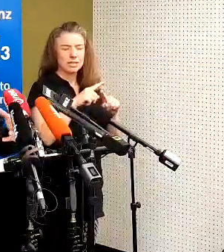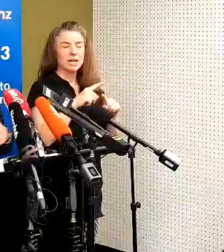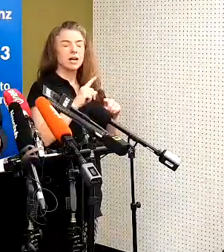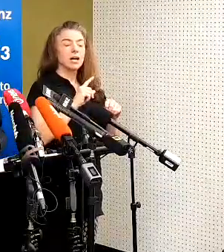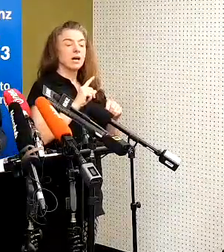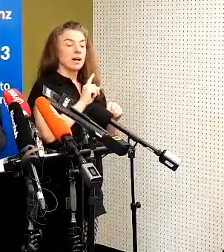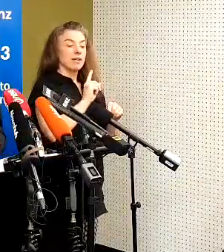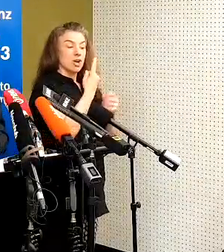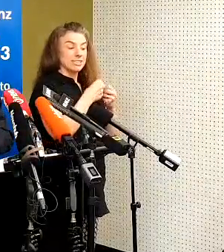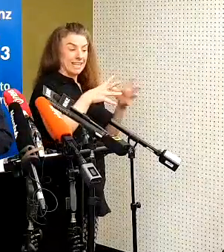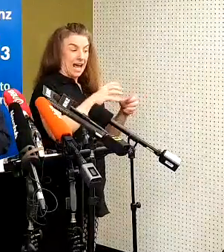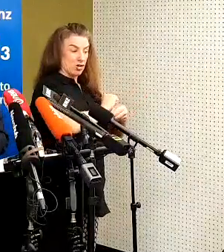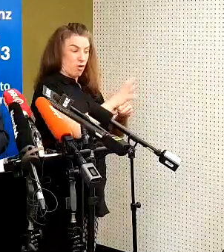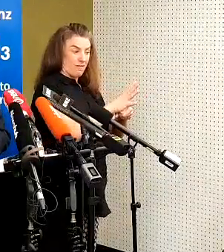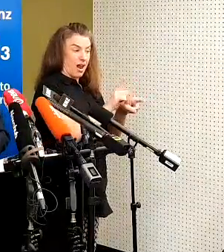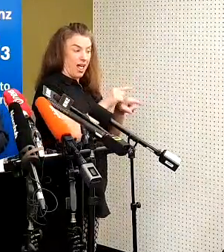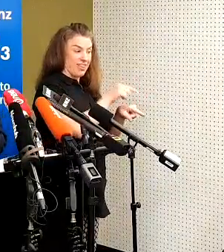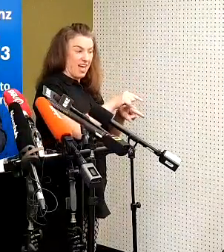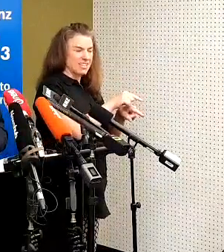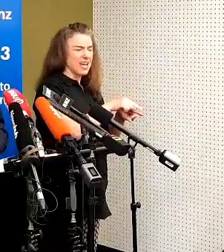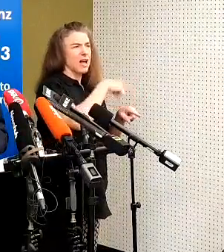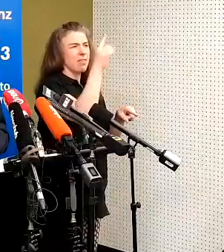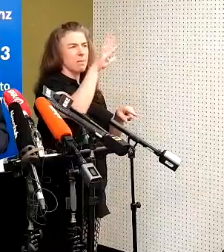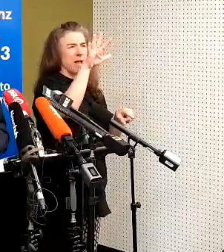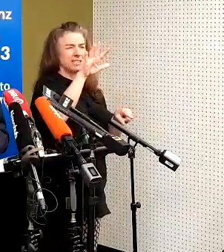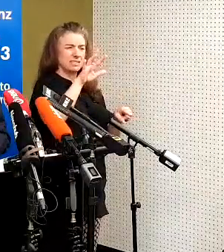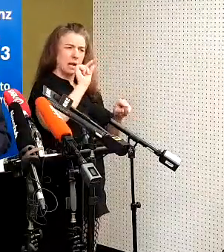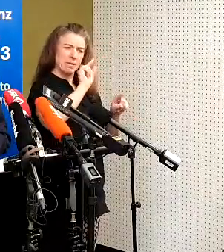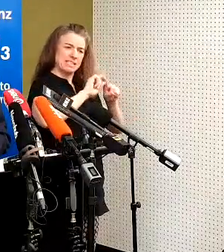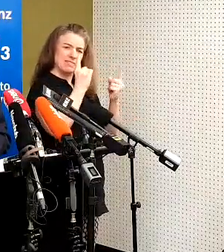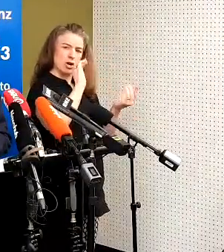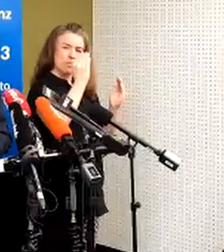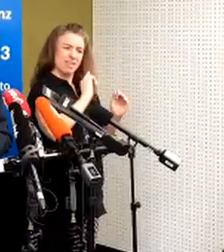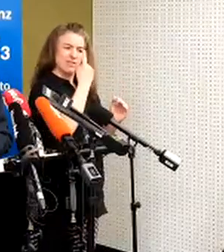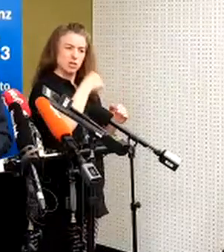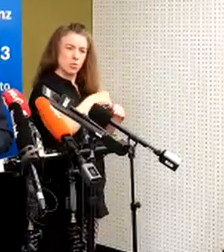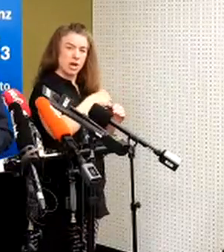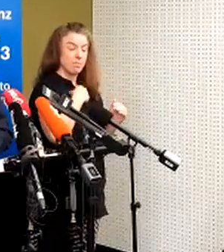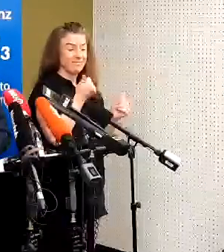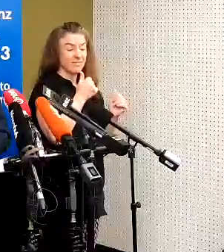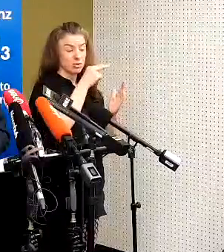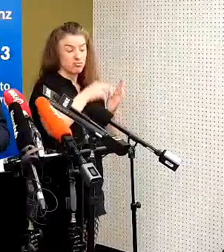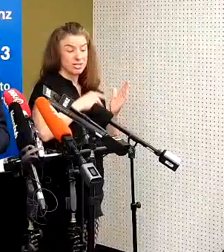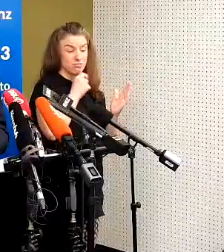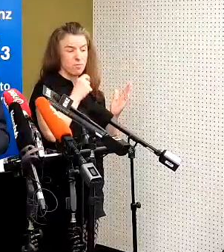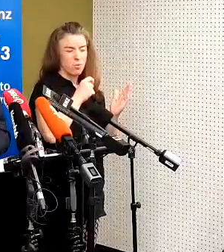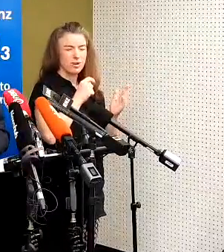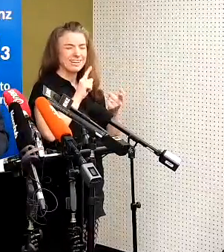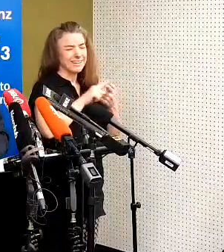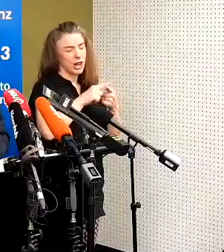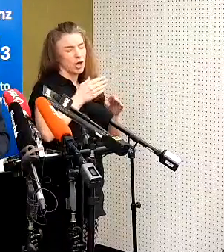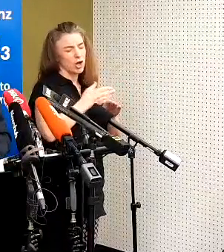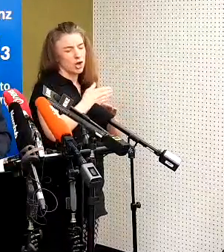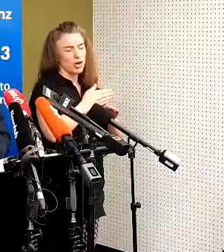initial strain in Wuhan, and then a slightly different strain elsewhere. I read the report on that. It's very early findings and needs